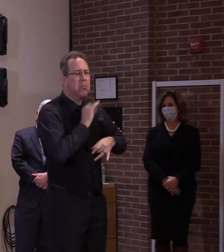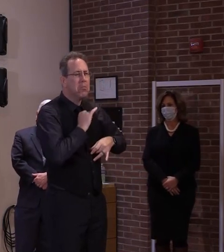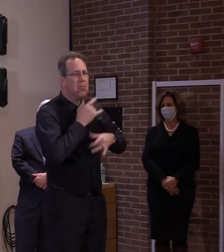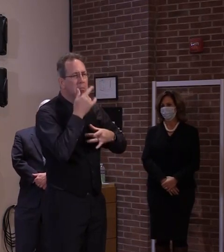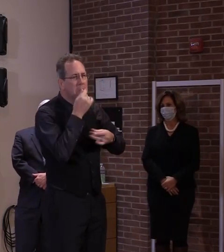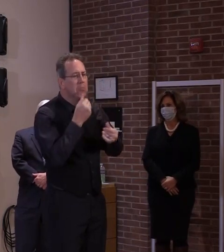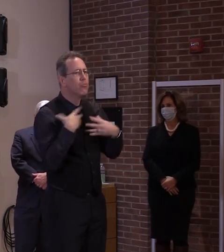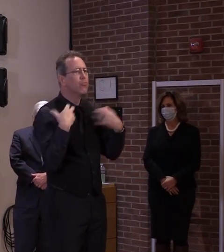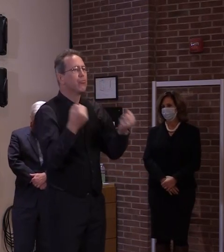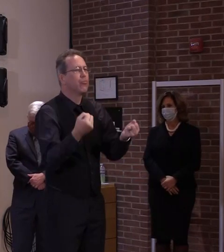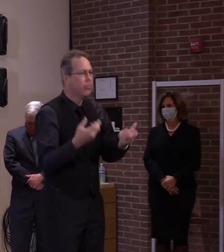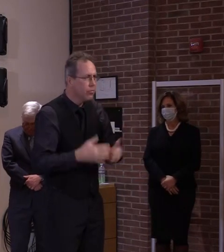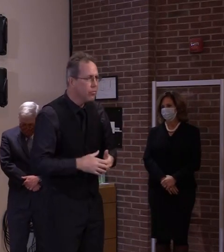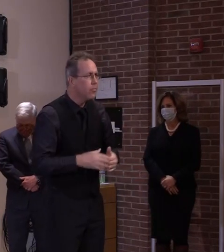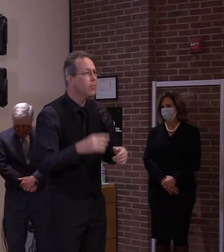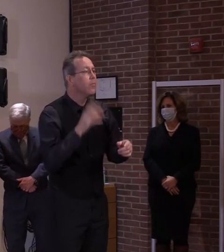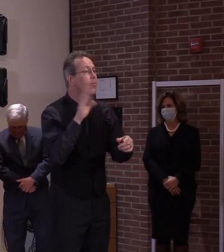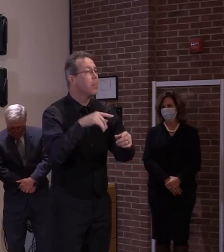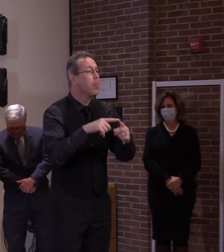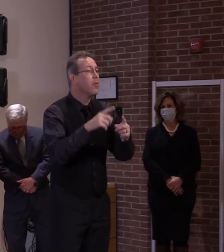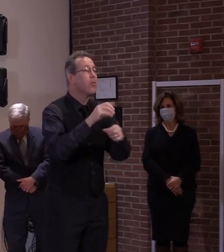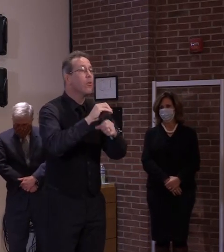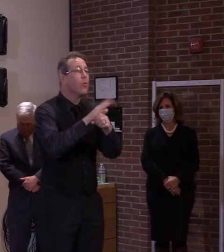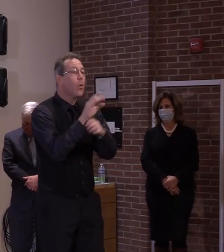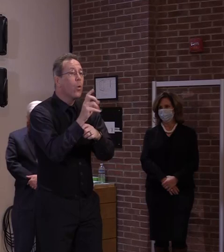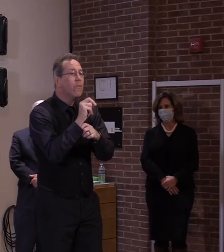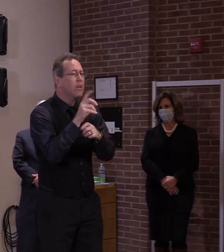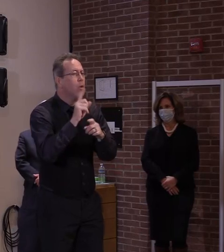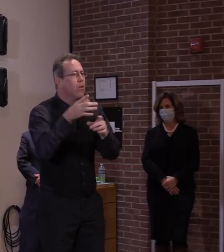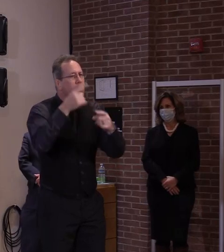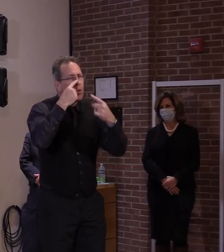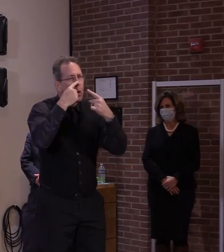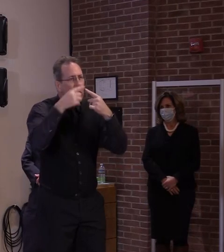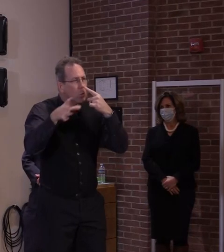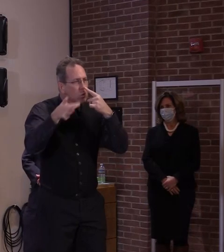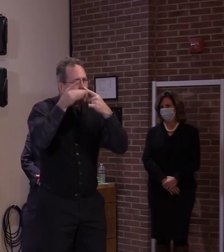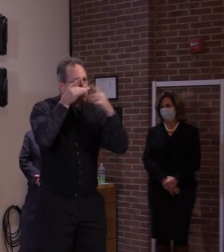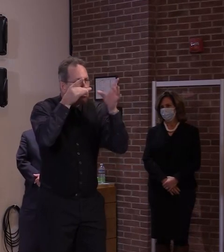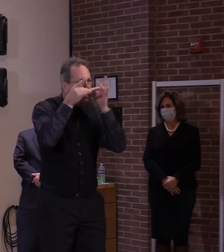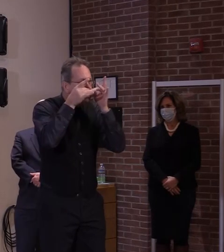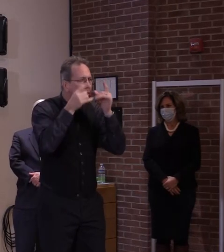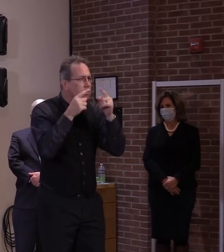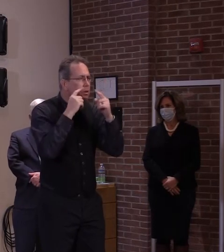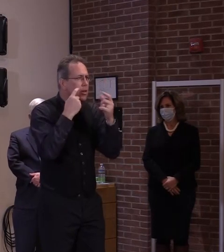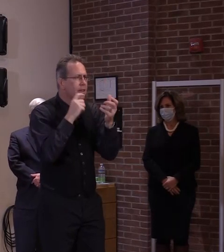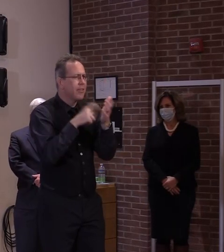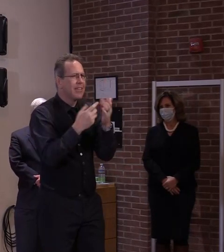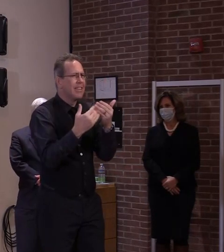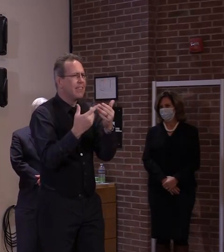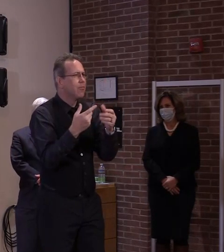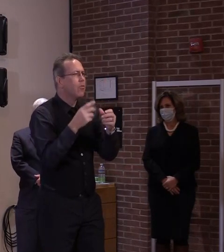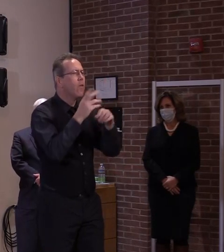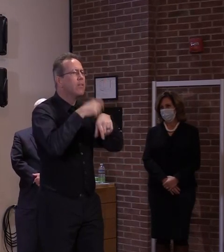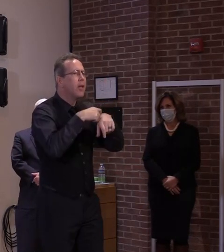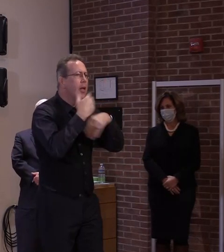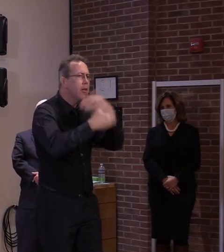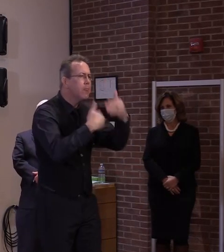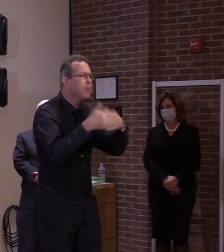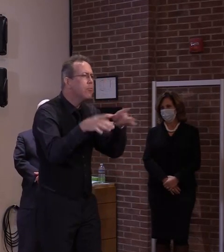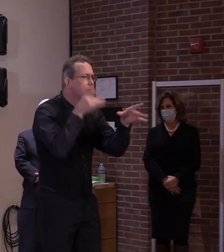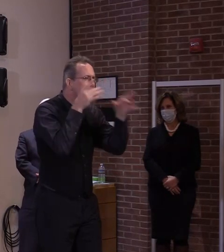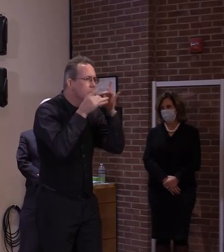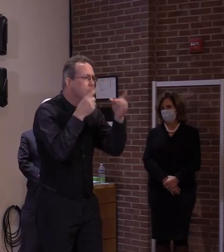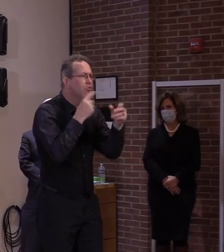of virus in their nasal secretions to be able to transmit it actively to somebody else. But that